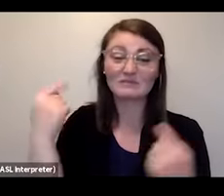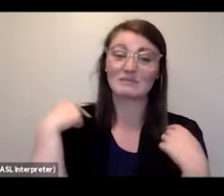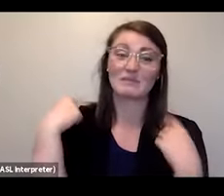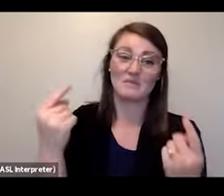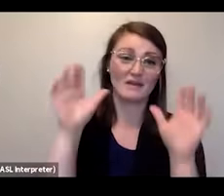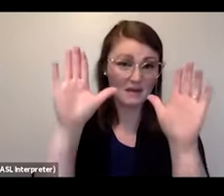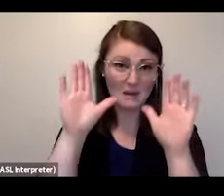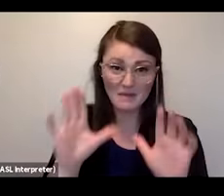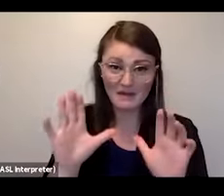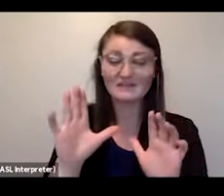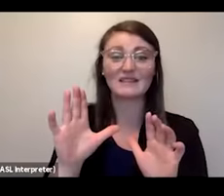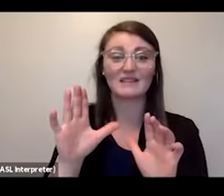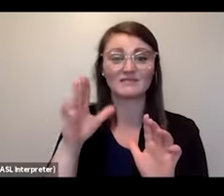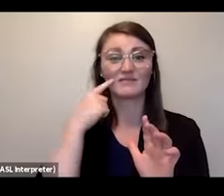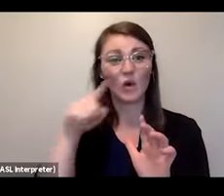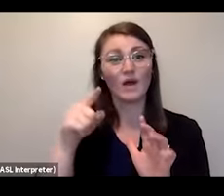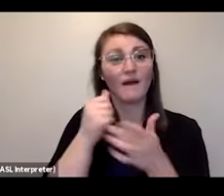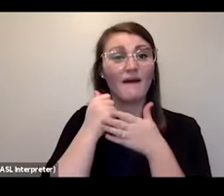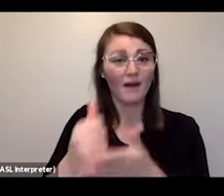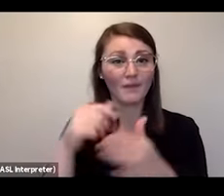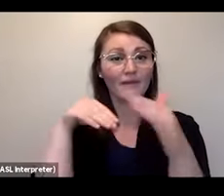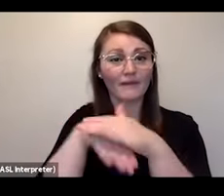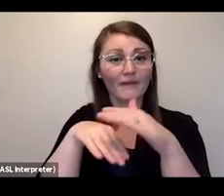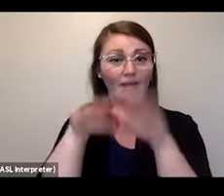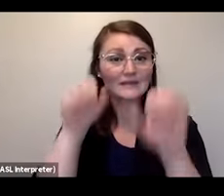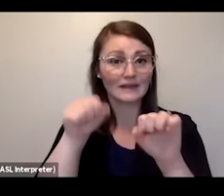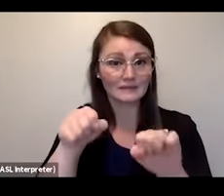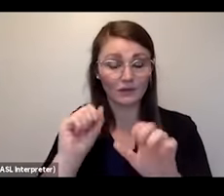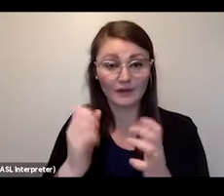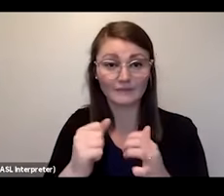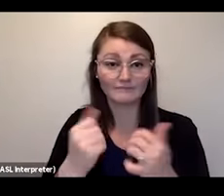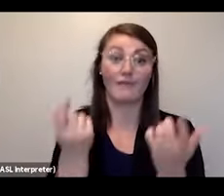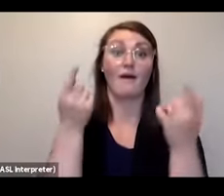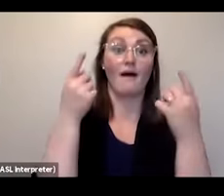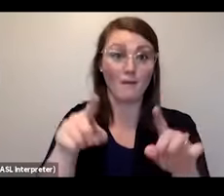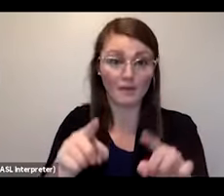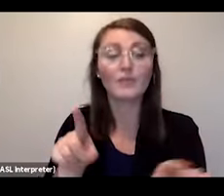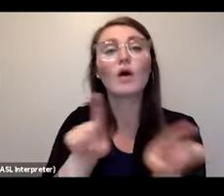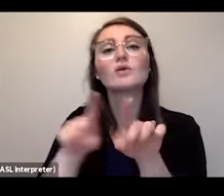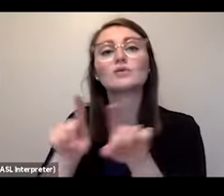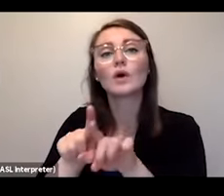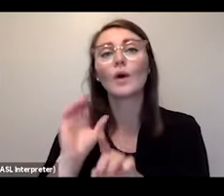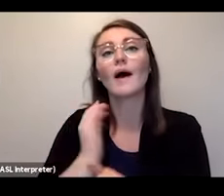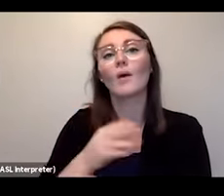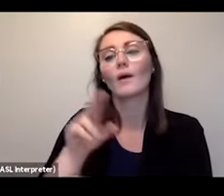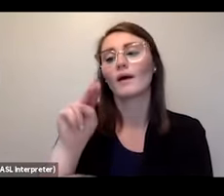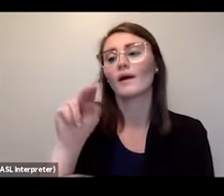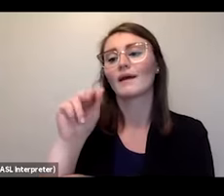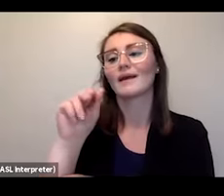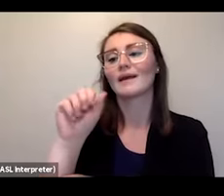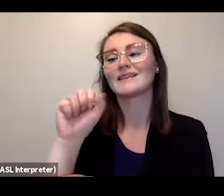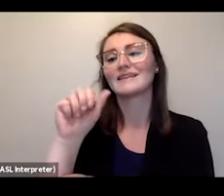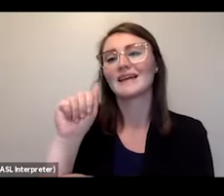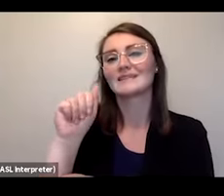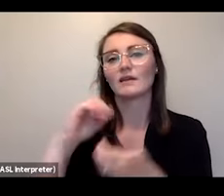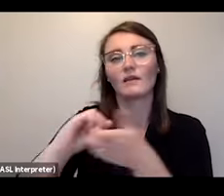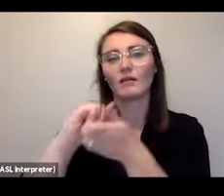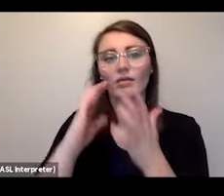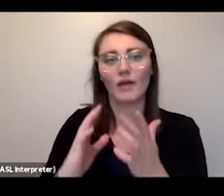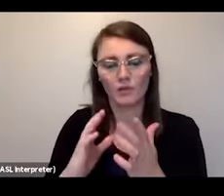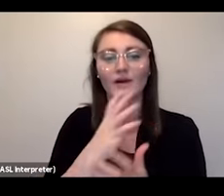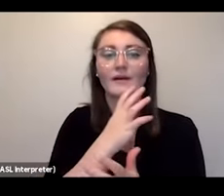science outreach, this event would never have been possible. I would also like to thank Craig Moore, our NASA collaborator, and Professor Wayne